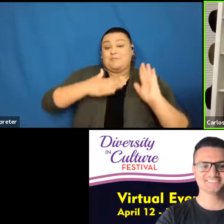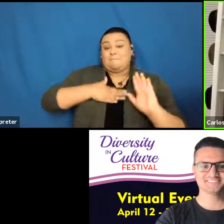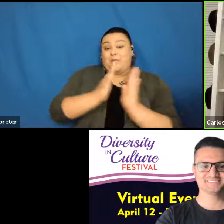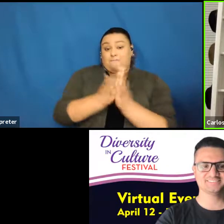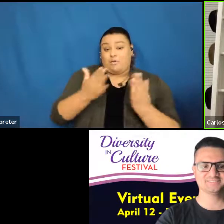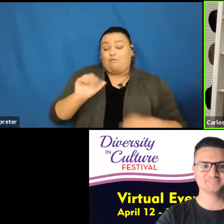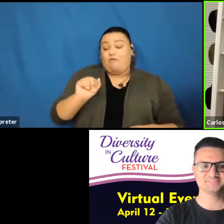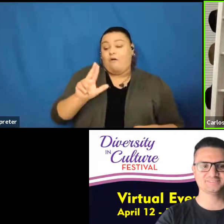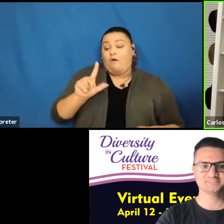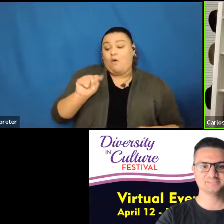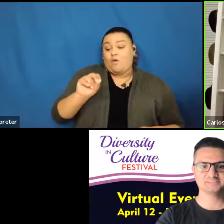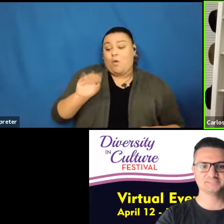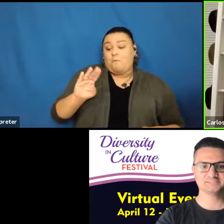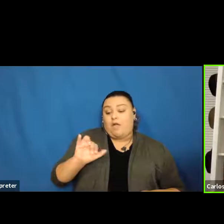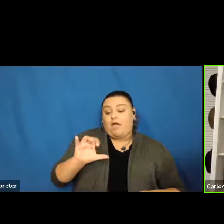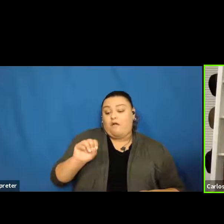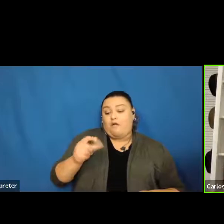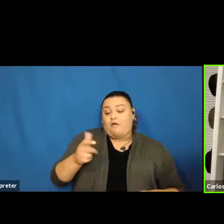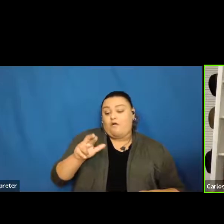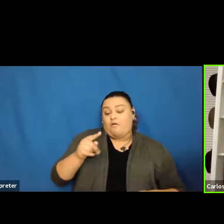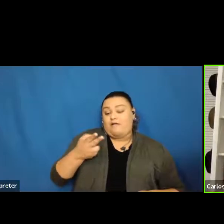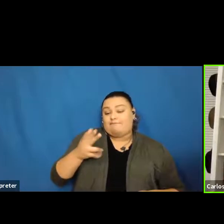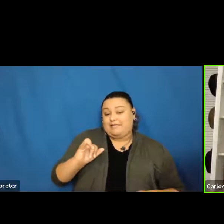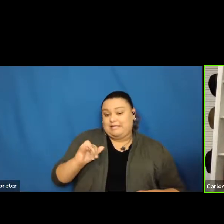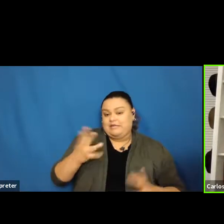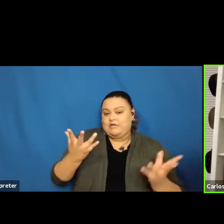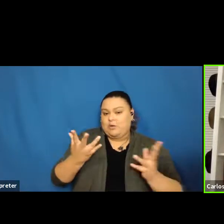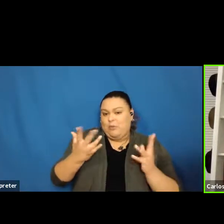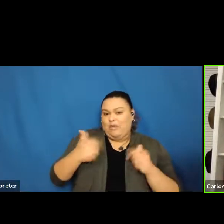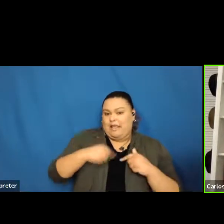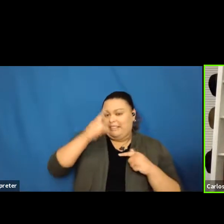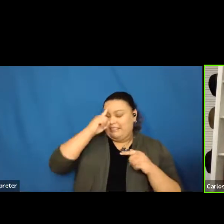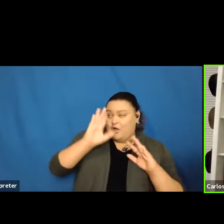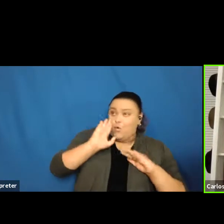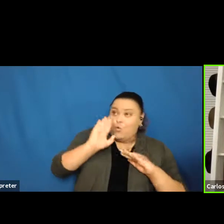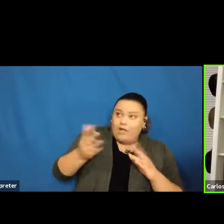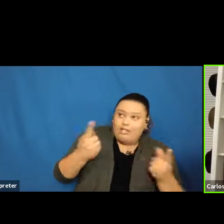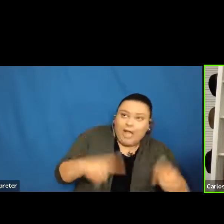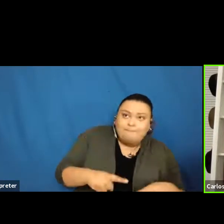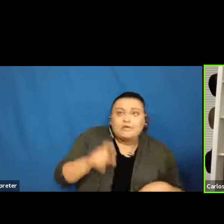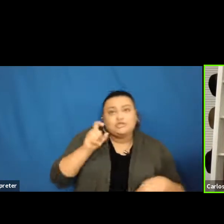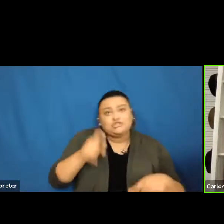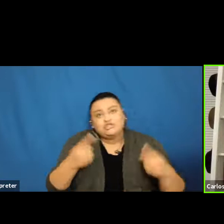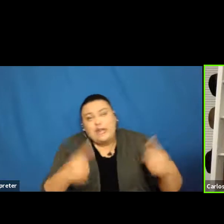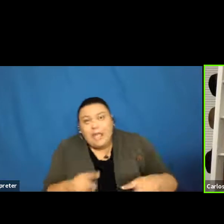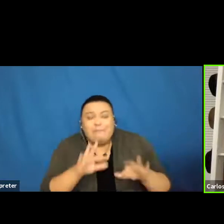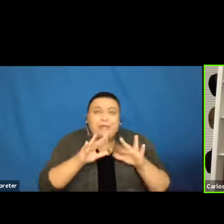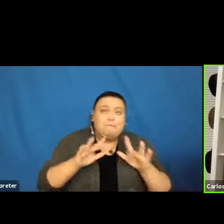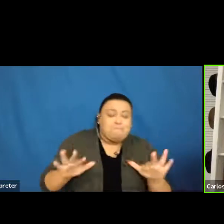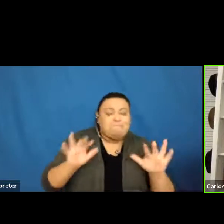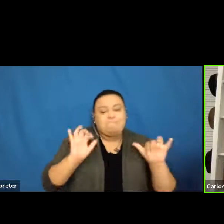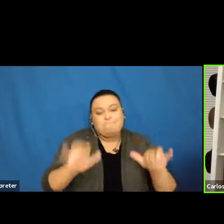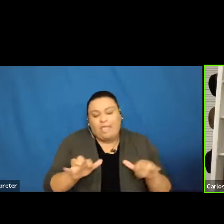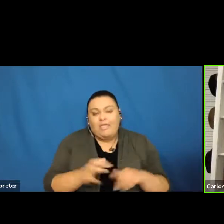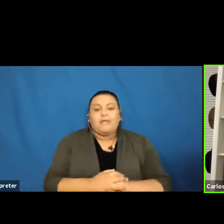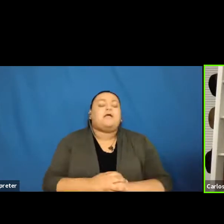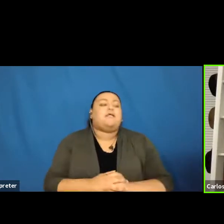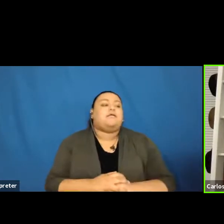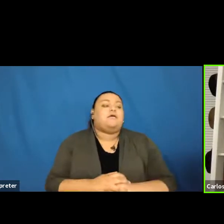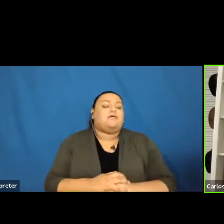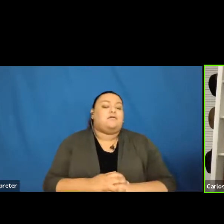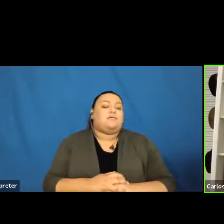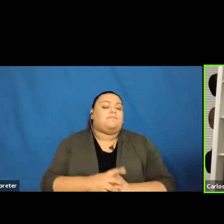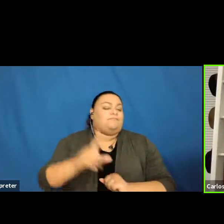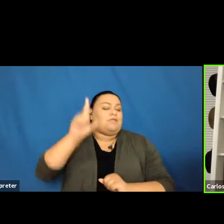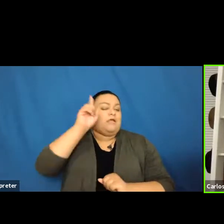terms of what I believe will happen and what should not happen and what should happen, my thoughts on that. I think that it's really